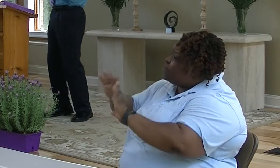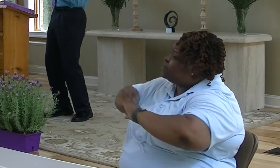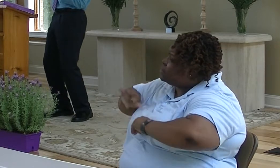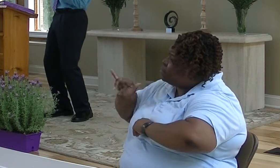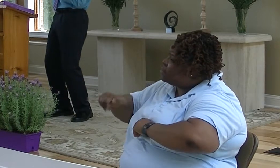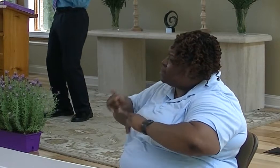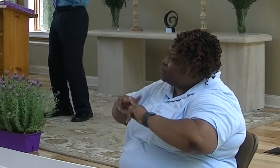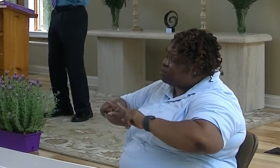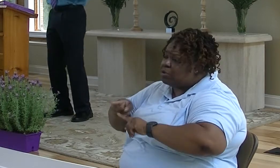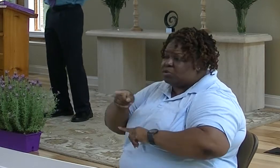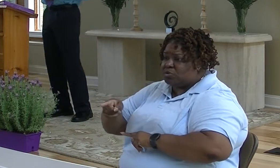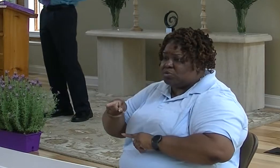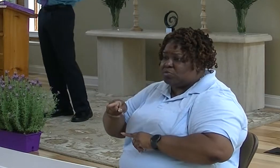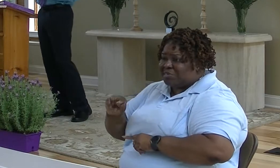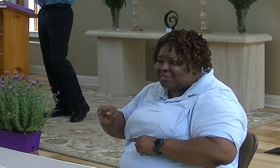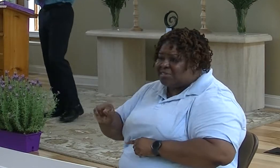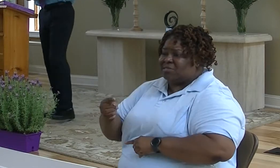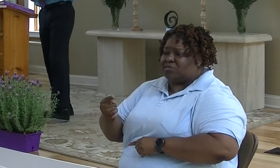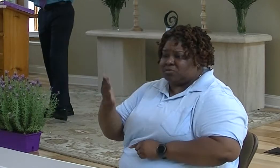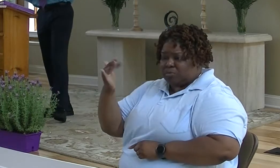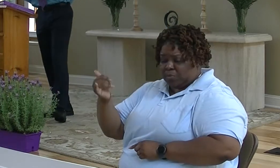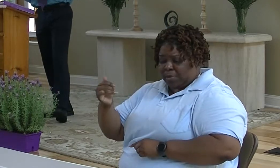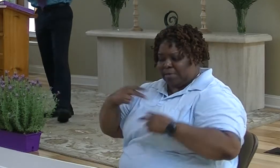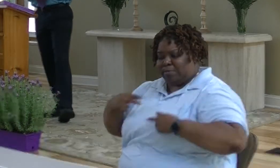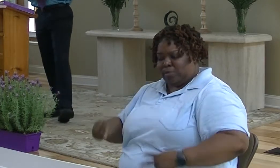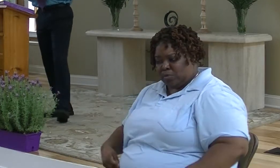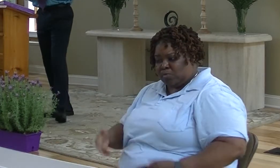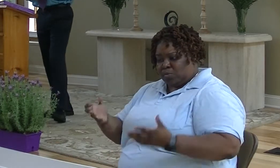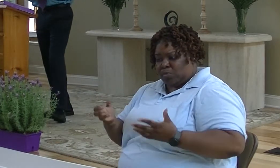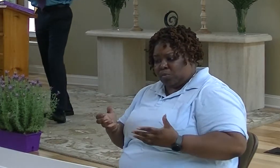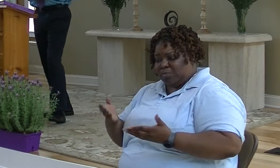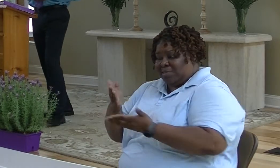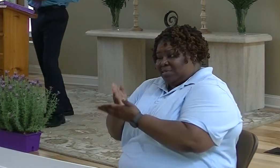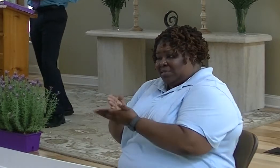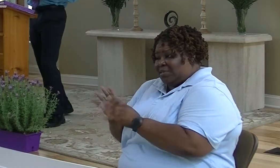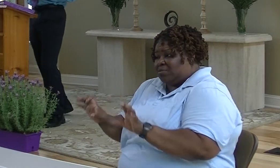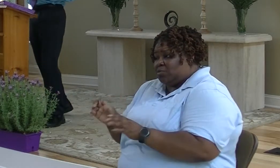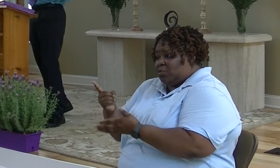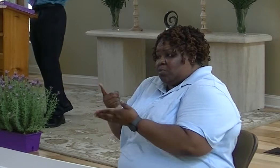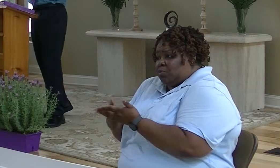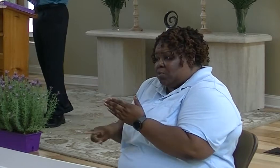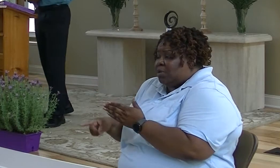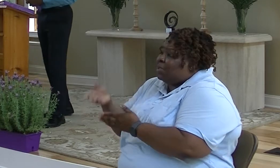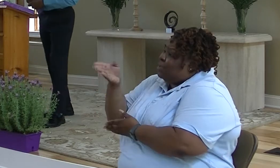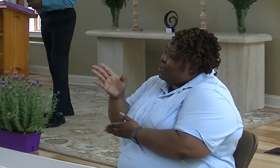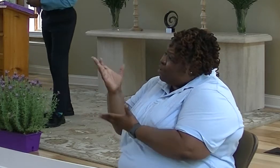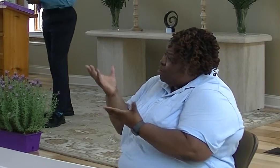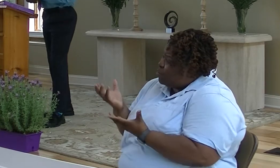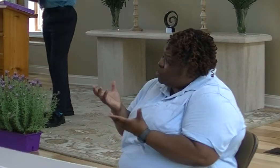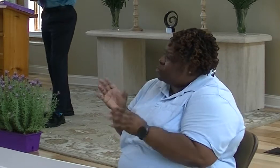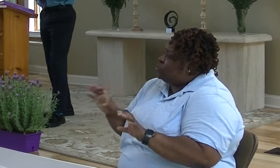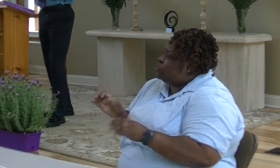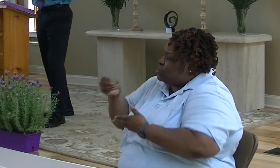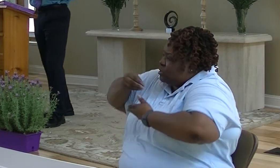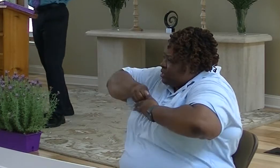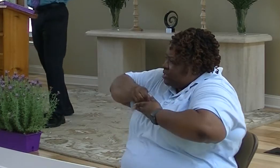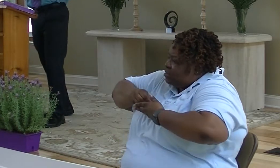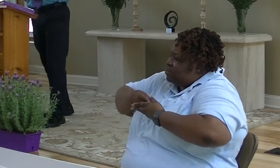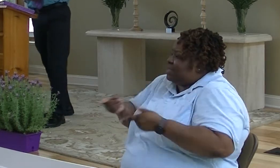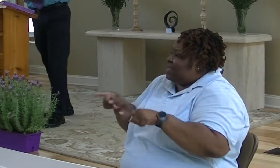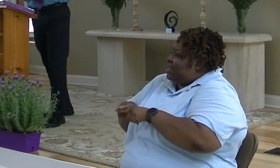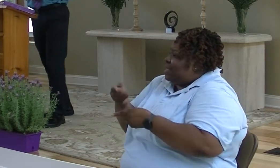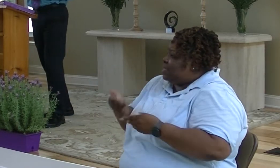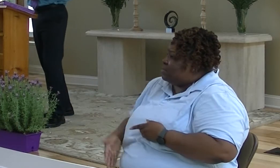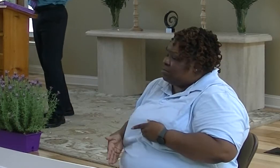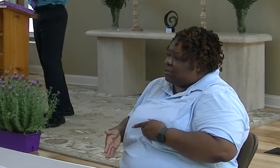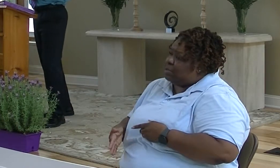as a human, you want me to stop doing what God wants to do through me, with me, in me, and as me. And I'm sorry, but nobody is answering